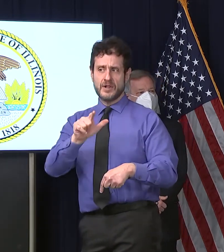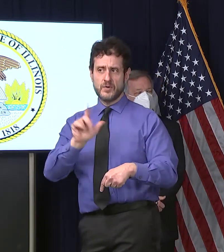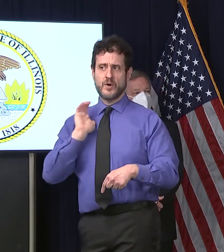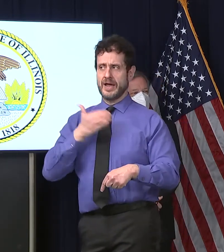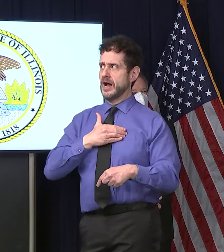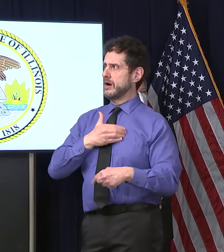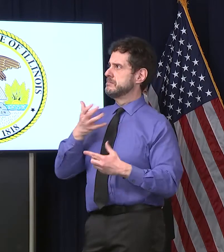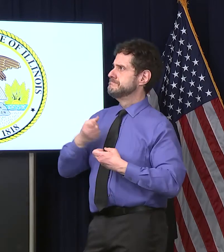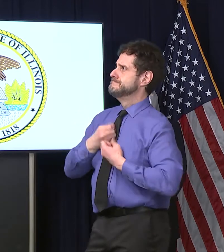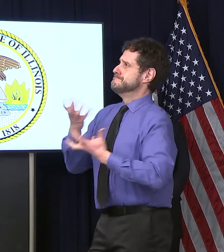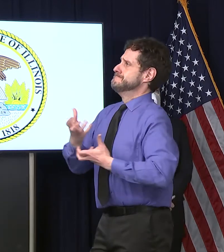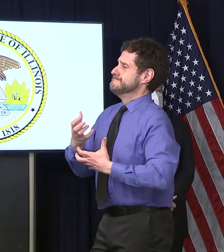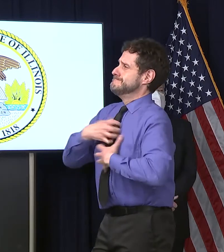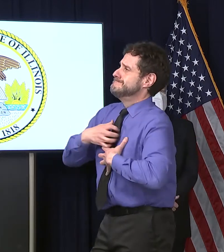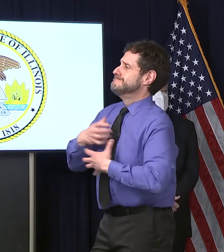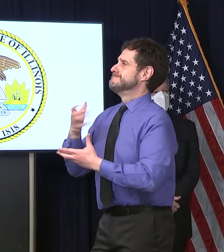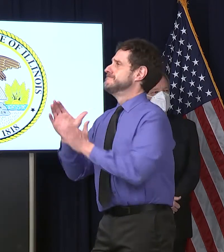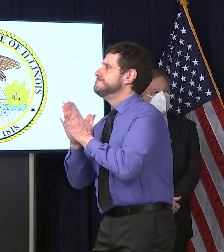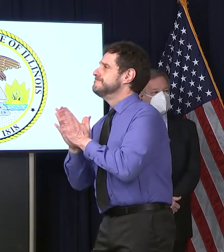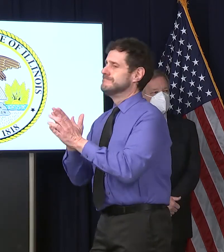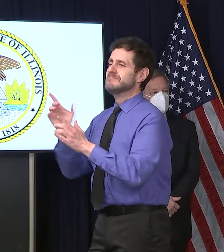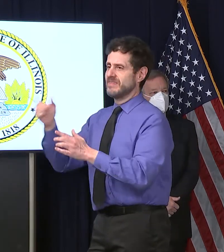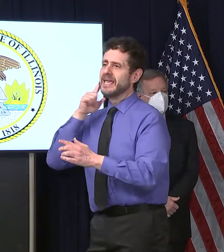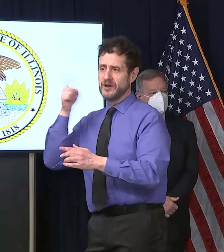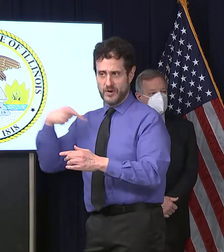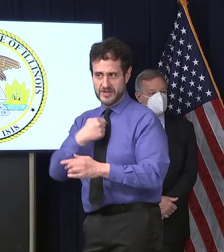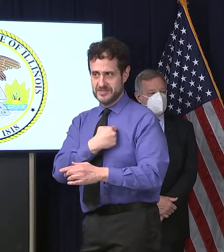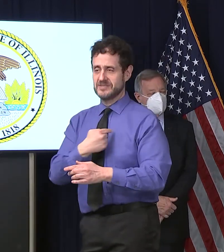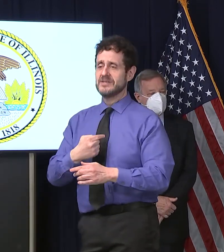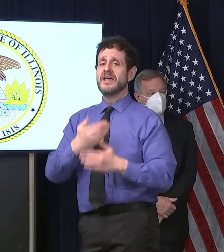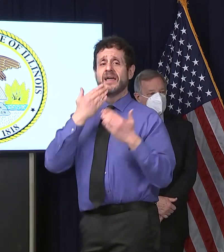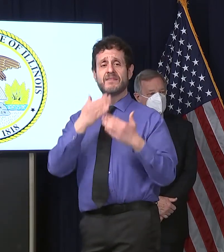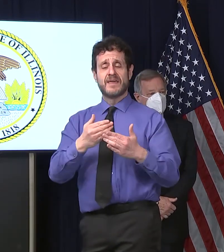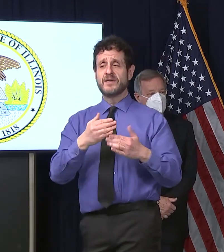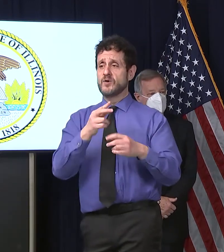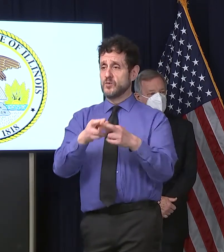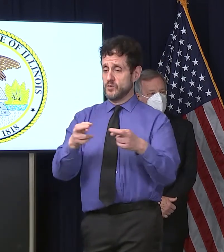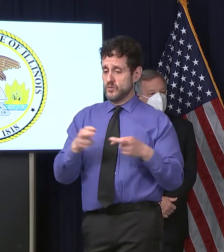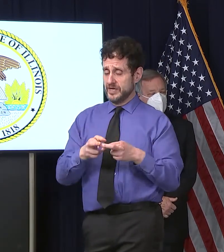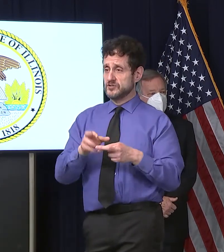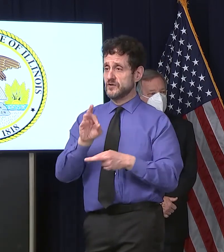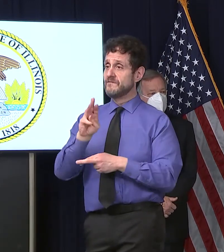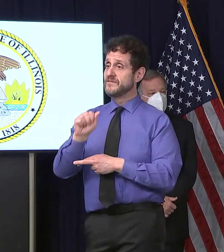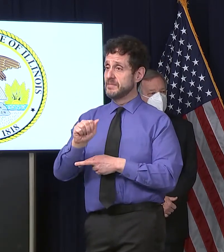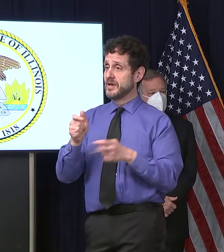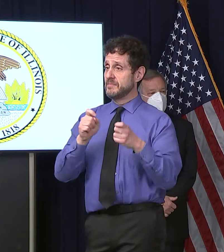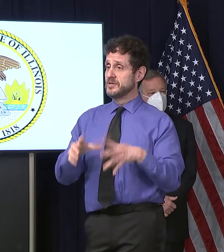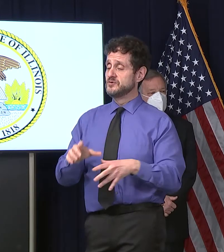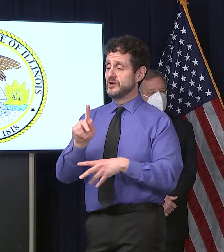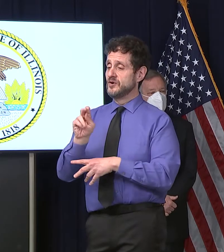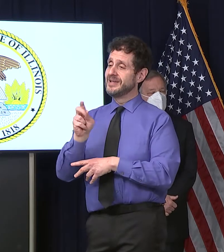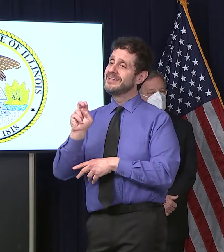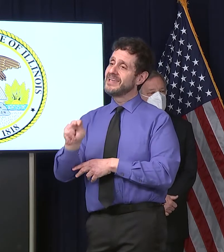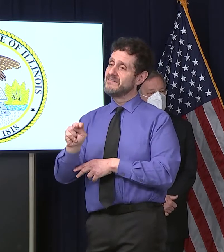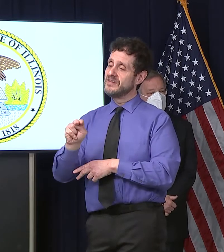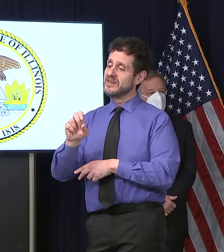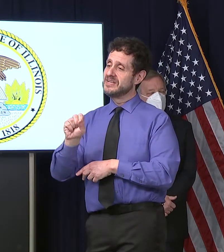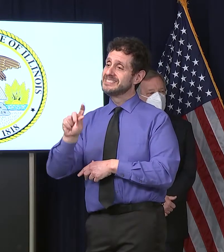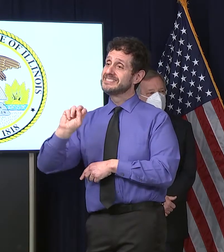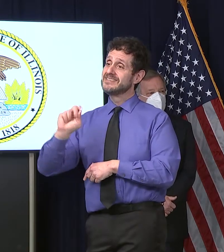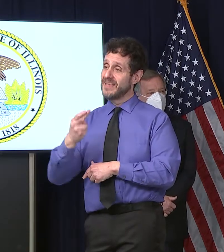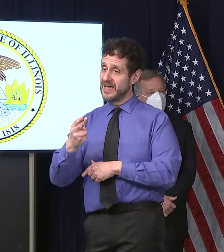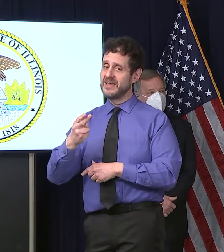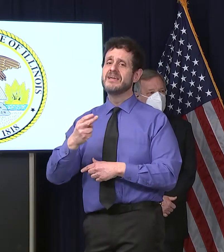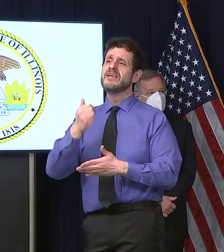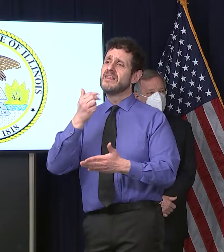finally, FEMA Region Administrator Kevin Sligh, thank you so much for being here and for making this day possible.